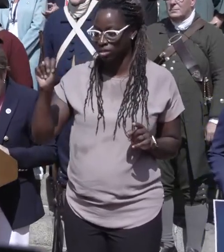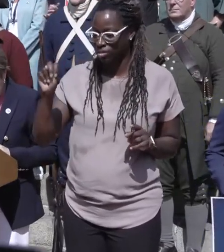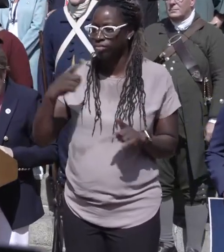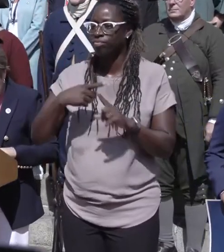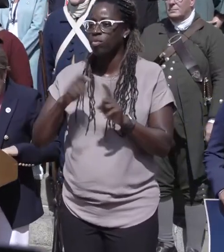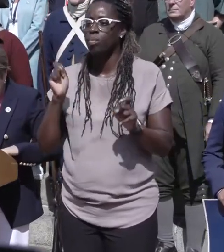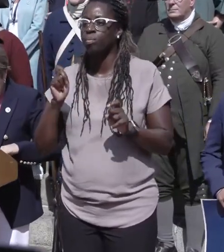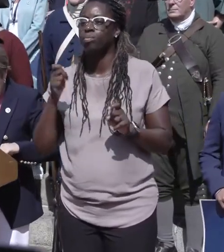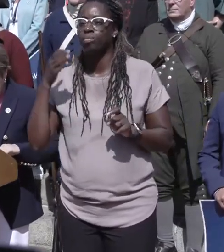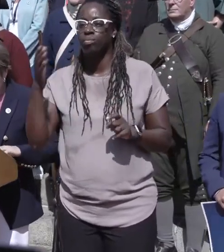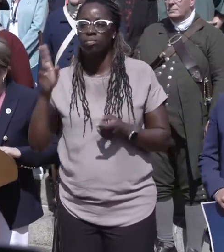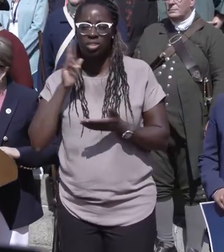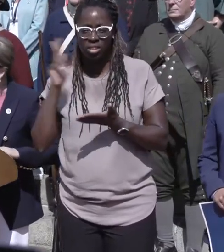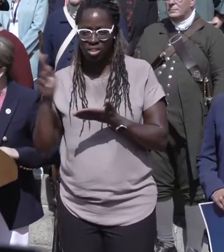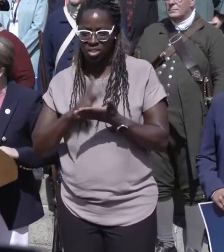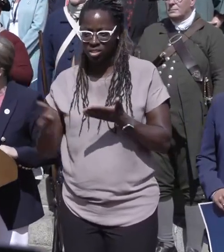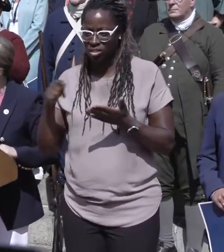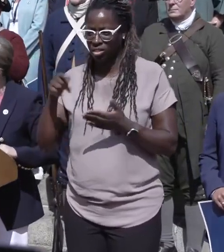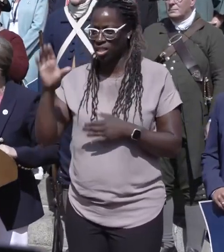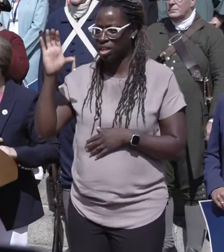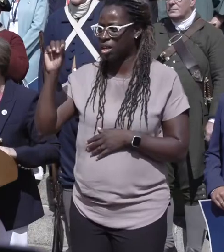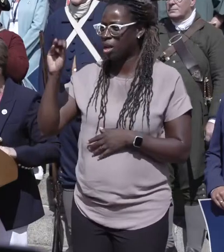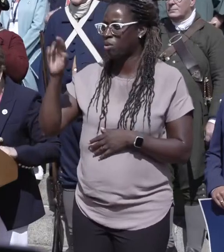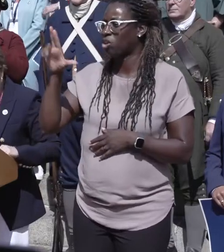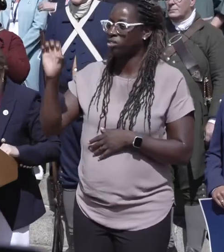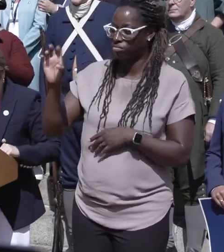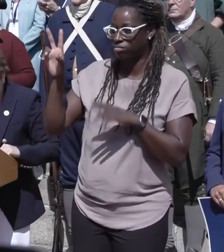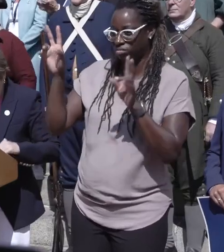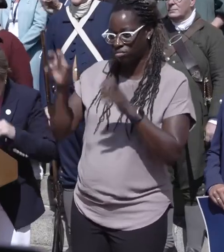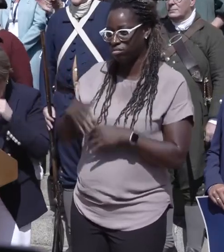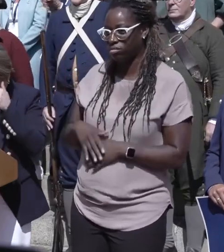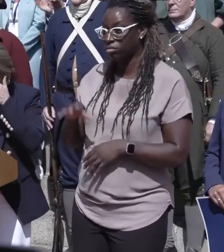and of course, our great Lieutenant Governor, Kim Driscoll.